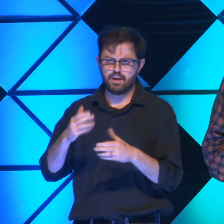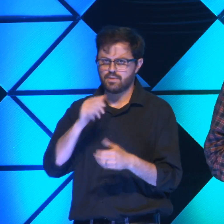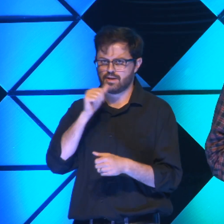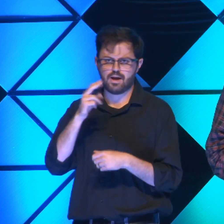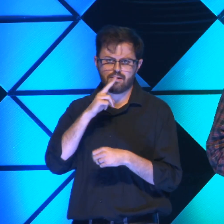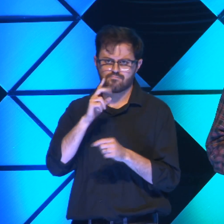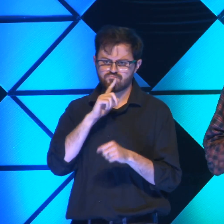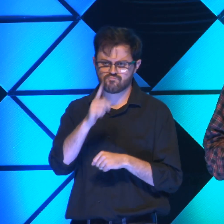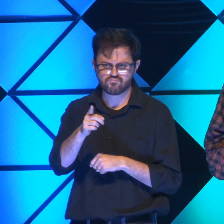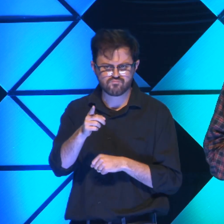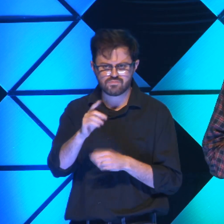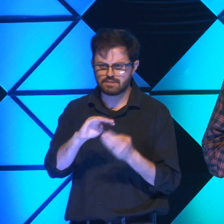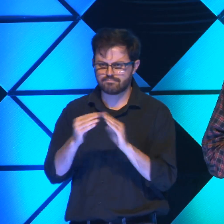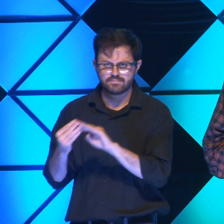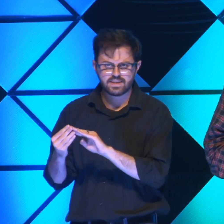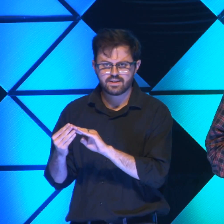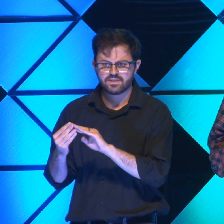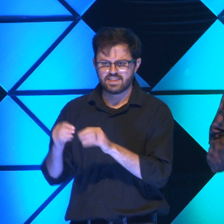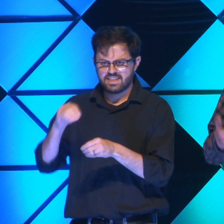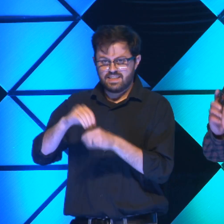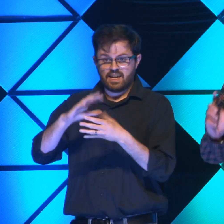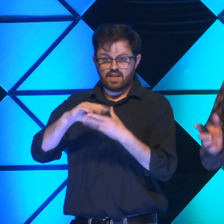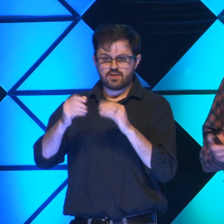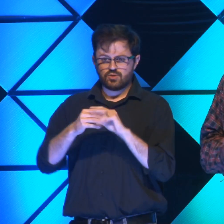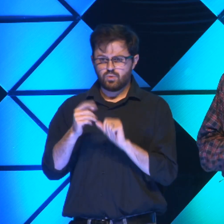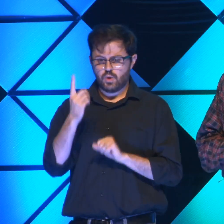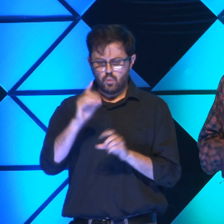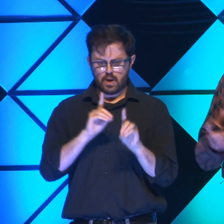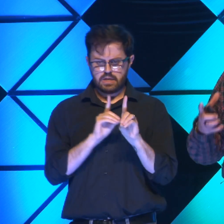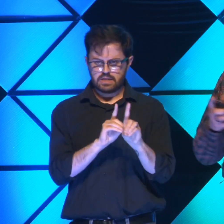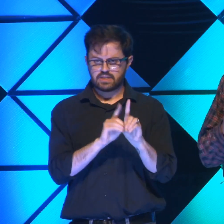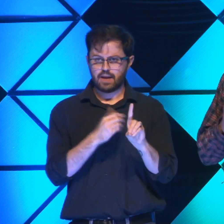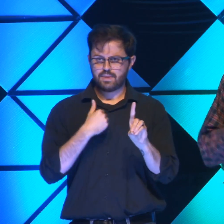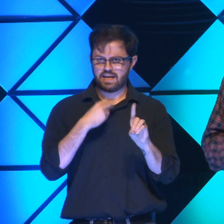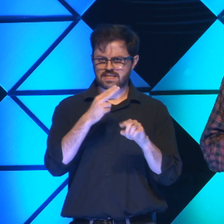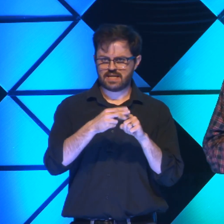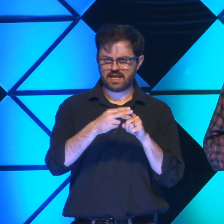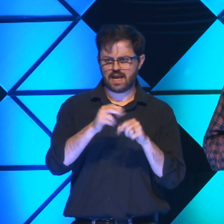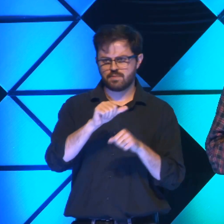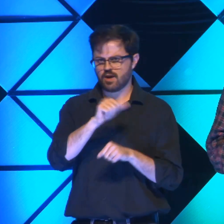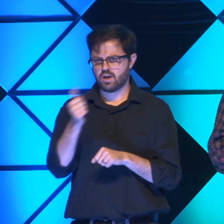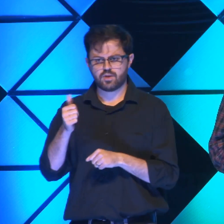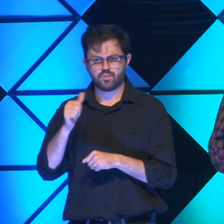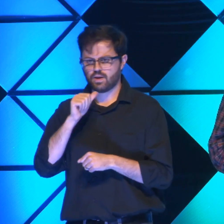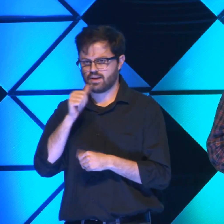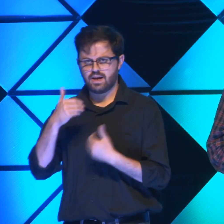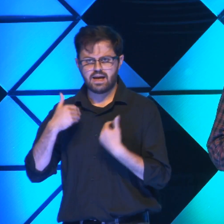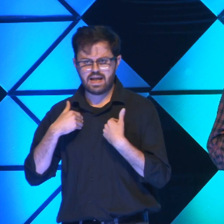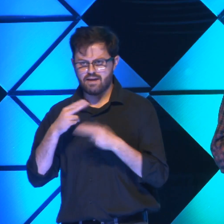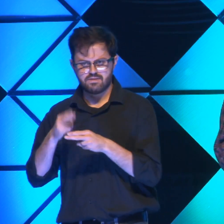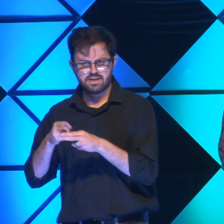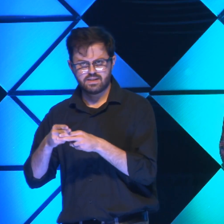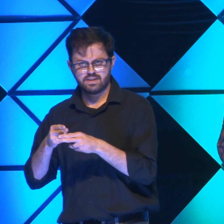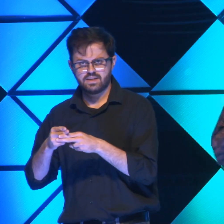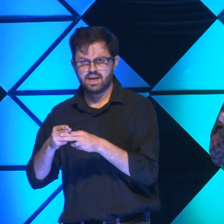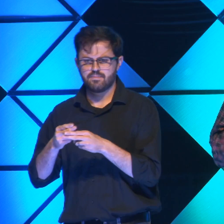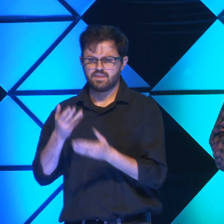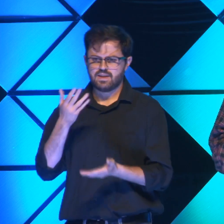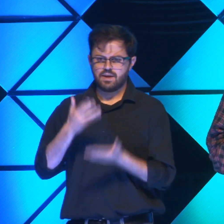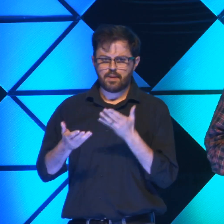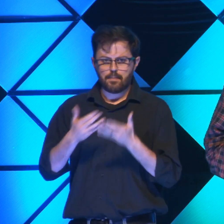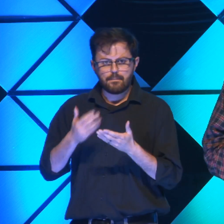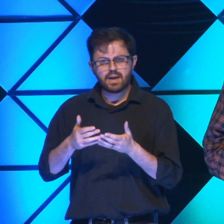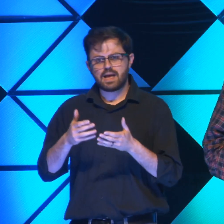named, but the other is not. They weren't members of the inner circle of that 12. They may have been part of the